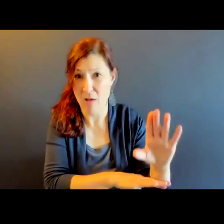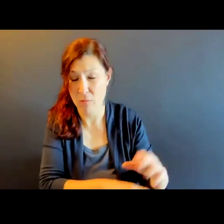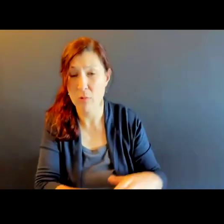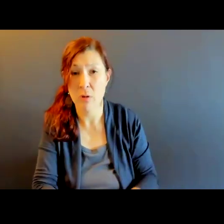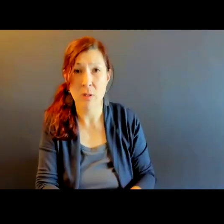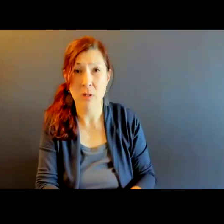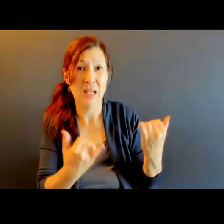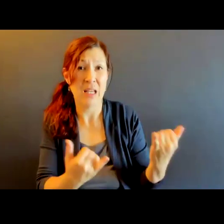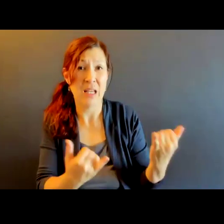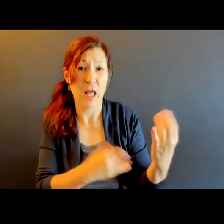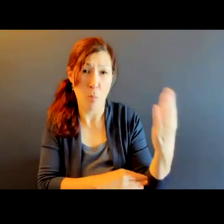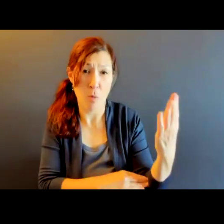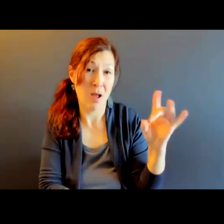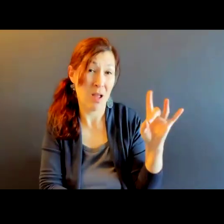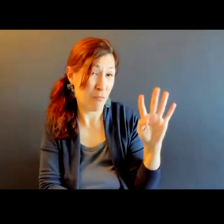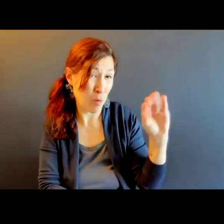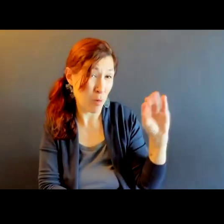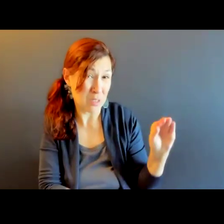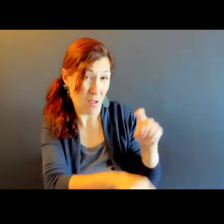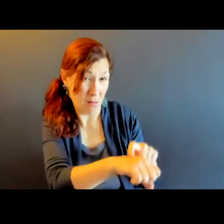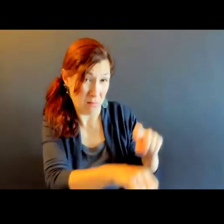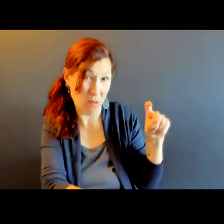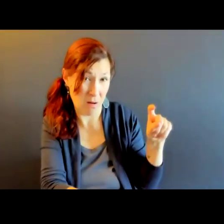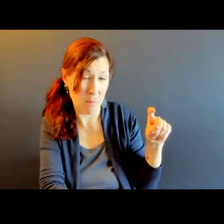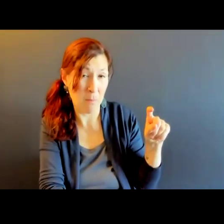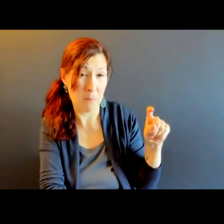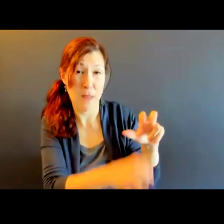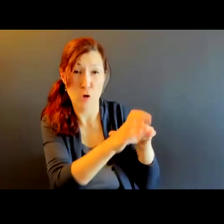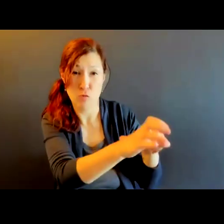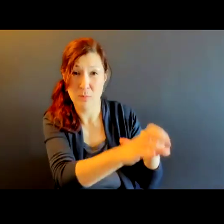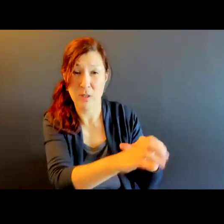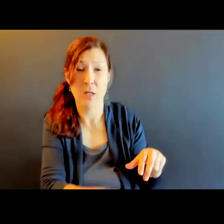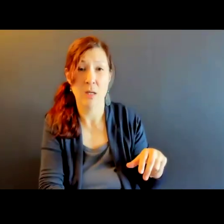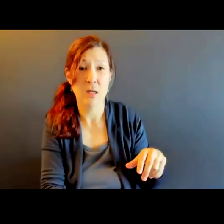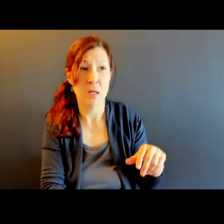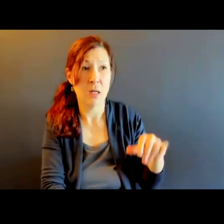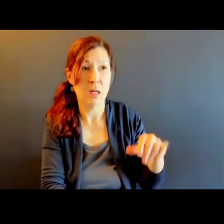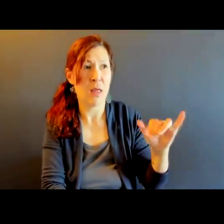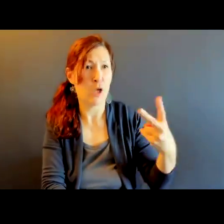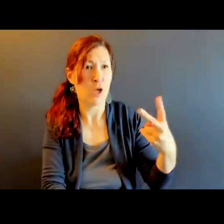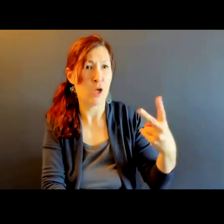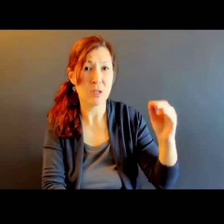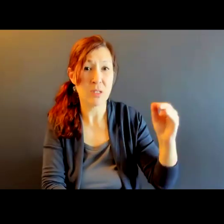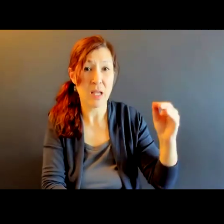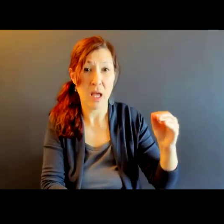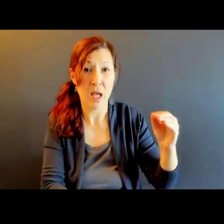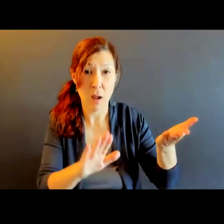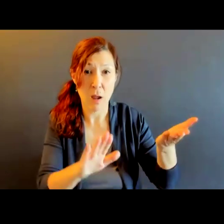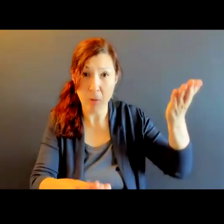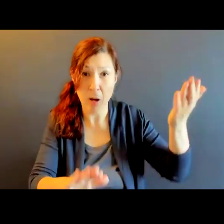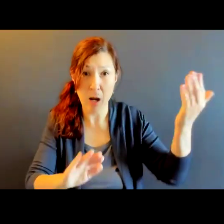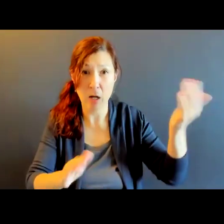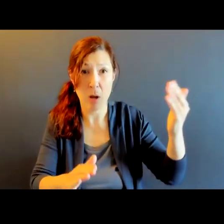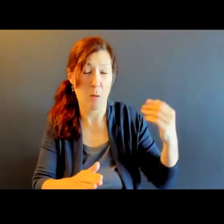the AM, we were at 84% on time, which is 2 points higher than this same day in any prior year for